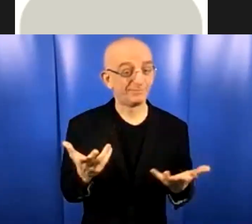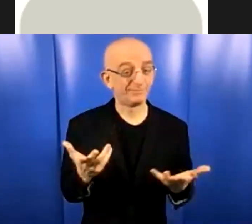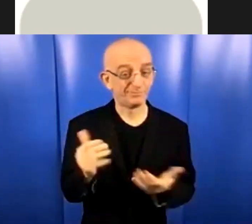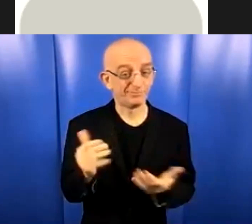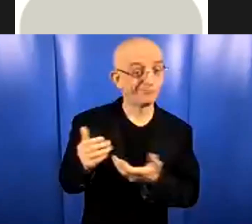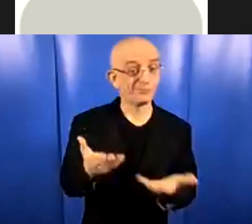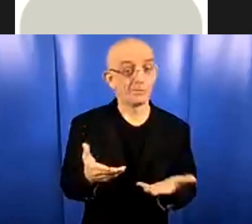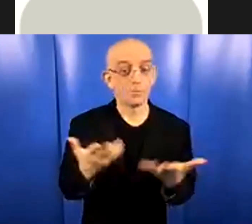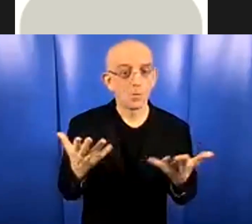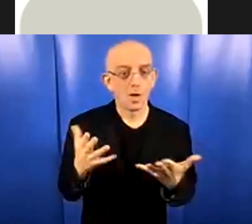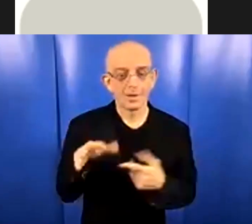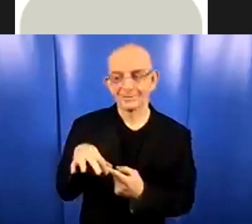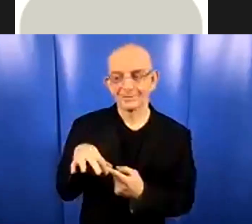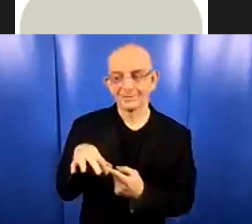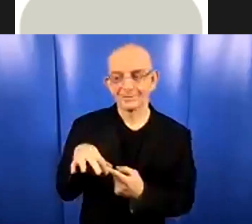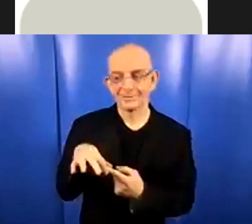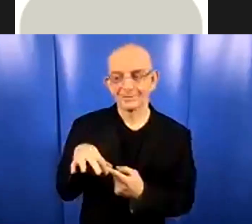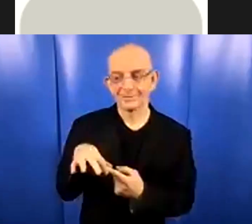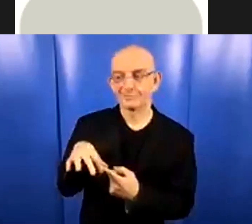through non-state actors.